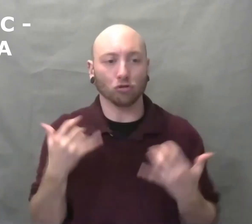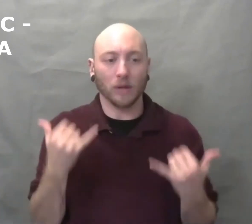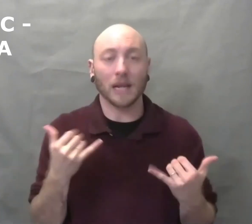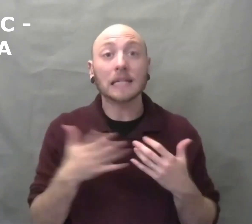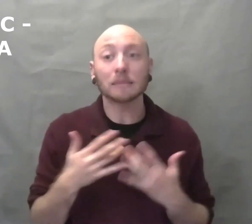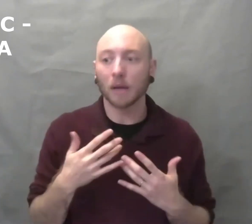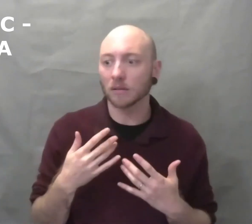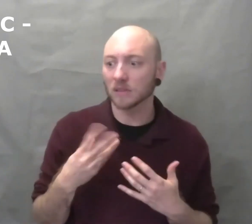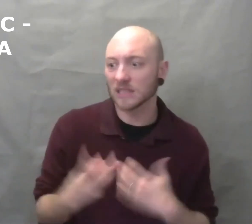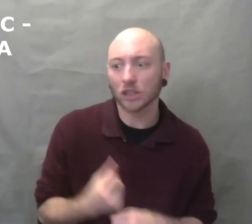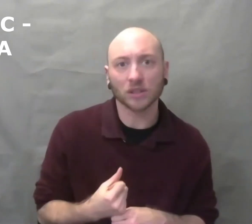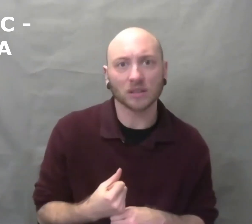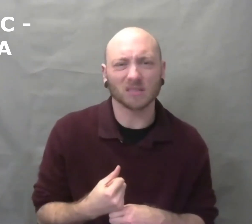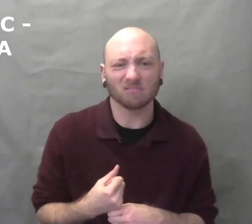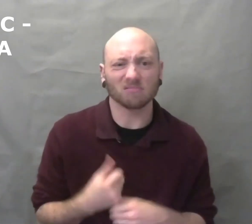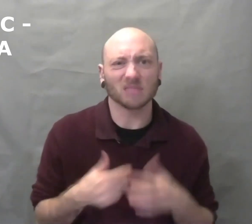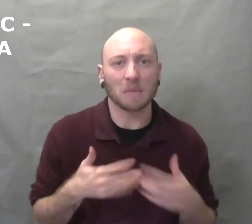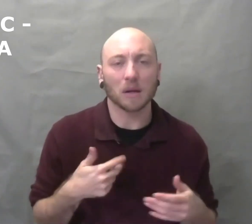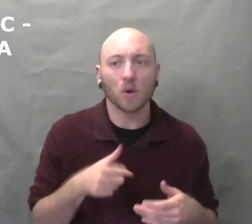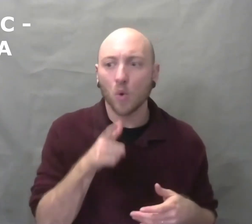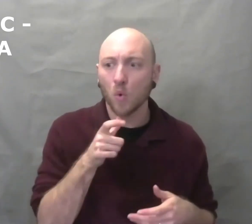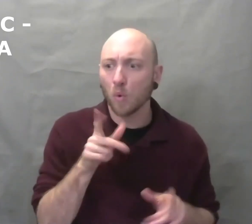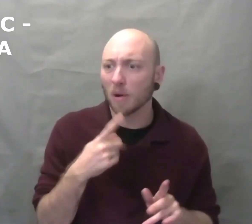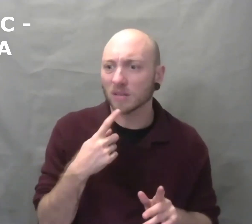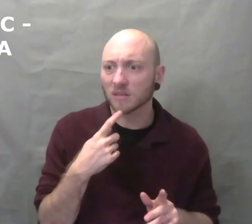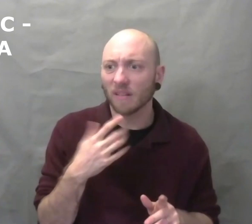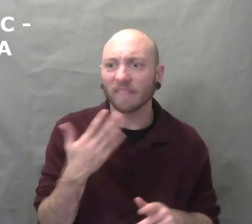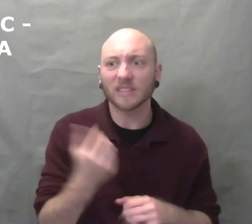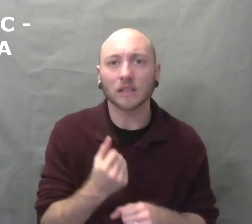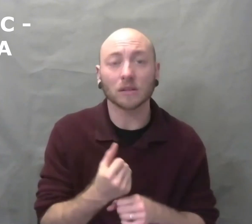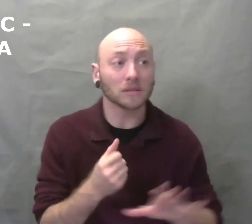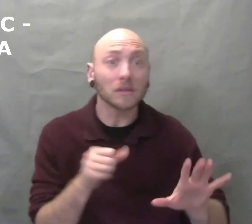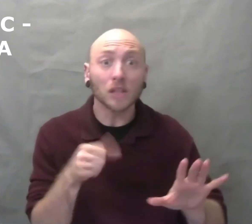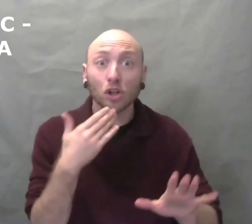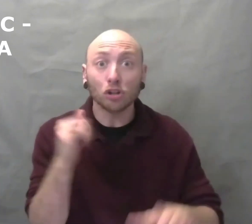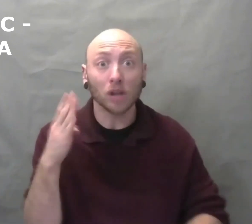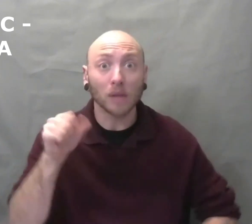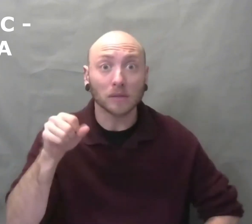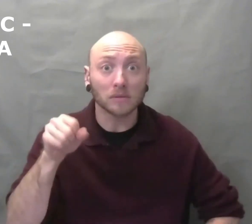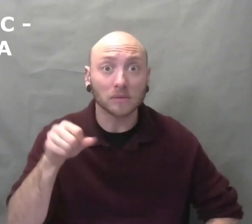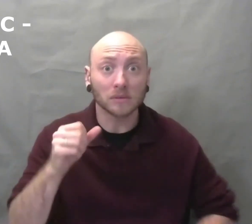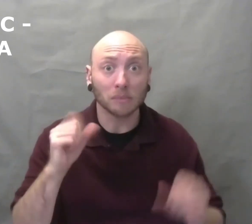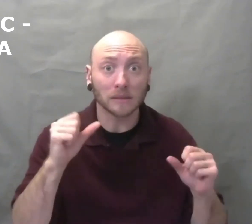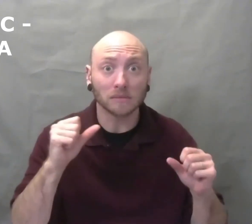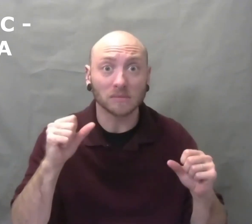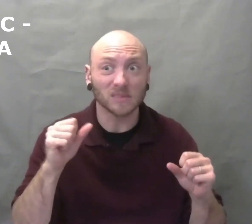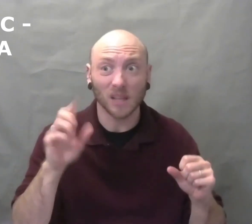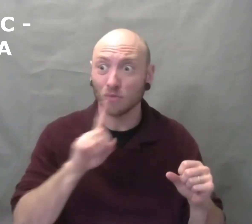matter that I forgot who it was that had 15 years. That's amazing. Trust me, we probably couldn't stay sober for 20 minutes,